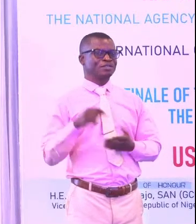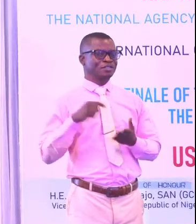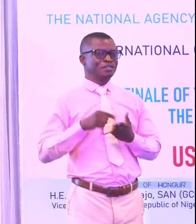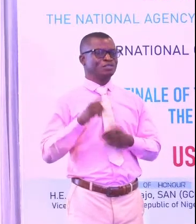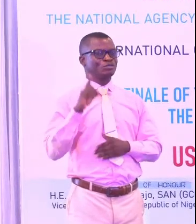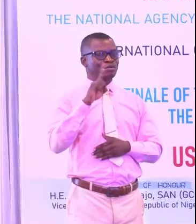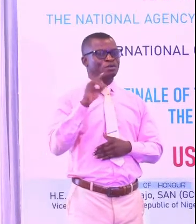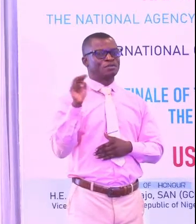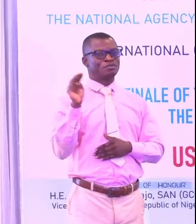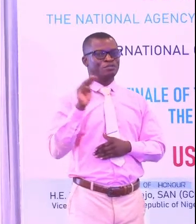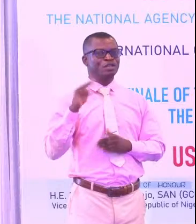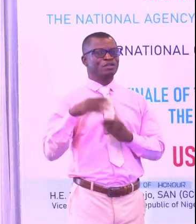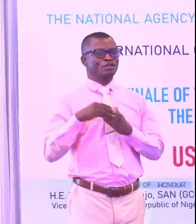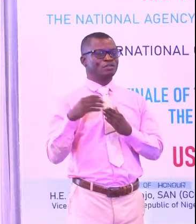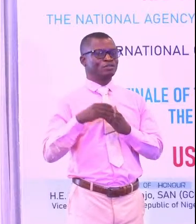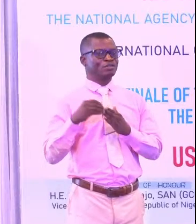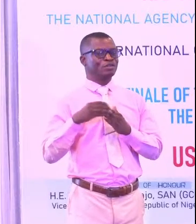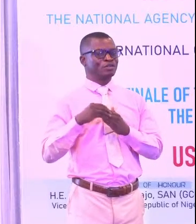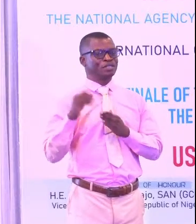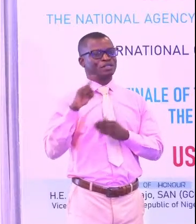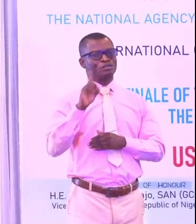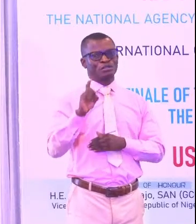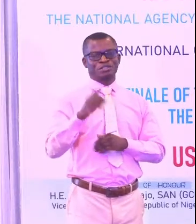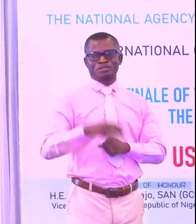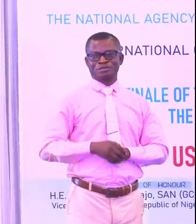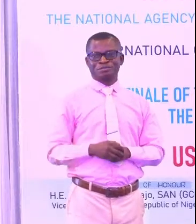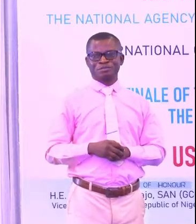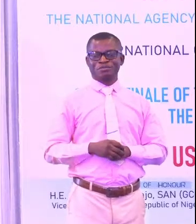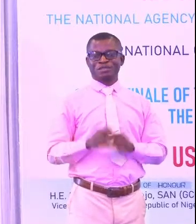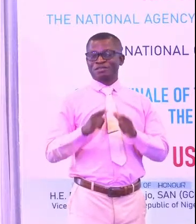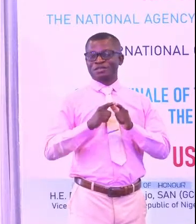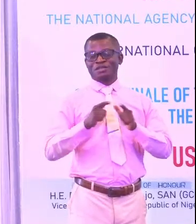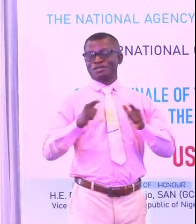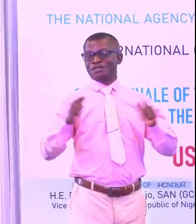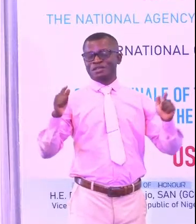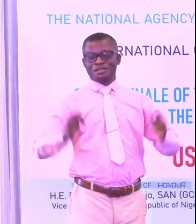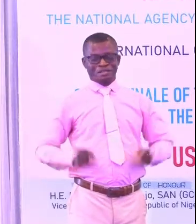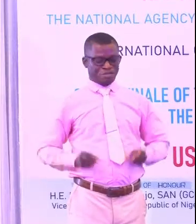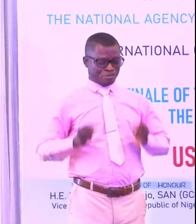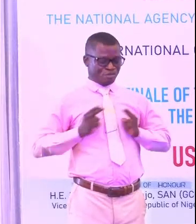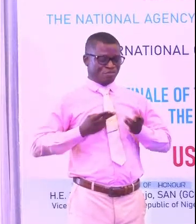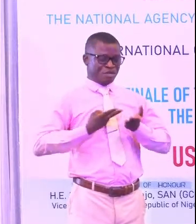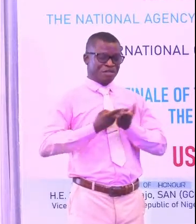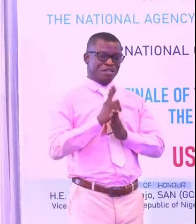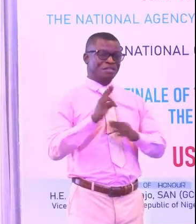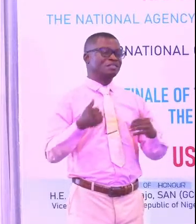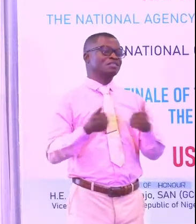question. It's the greatest human rights challenge of our time.